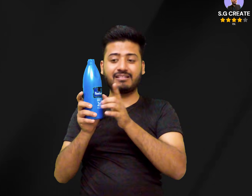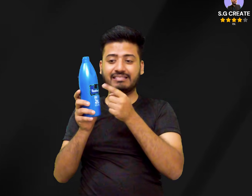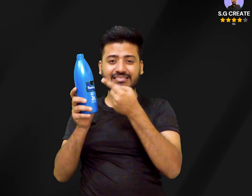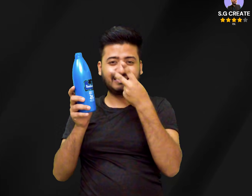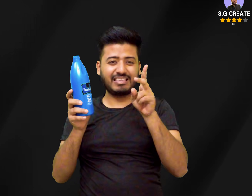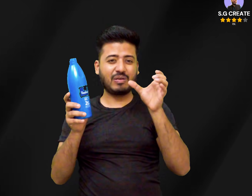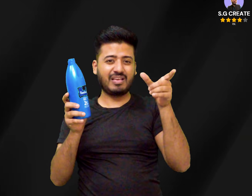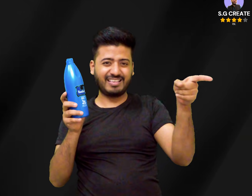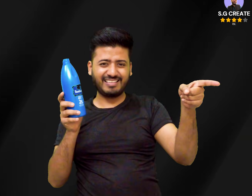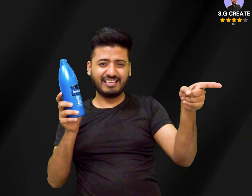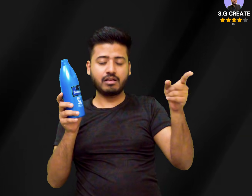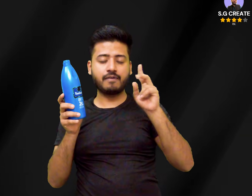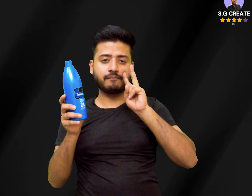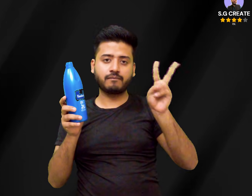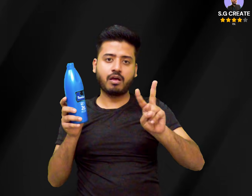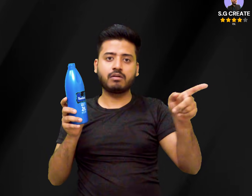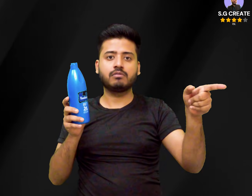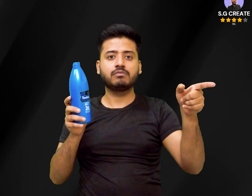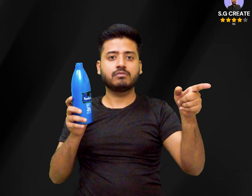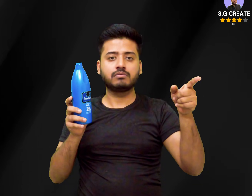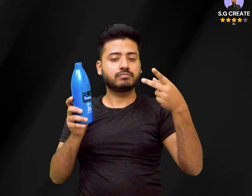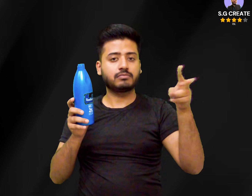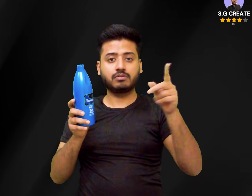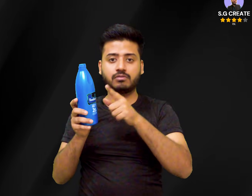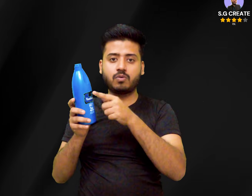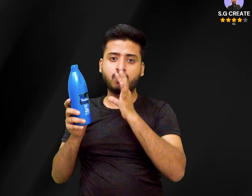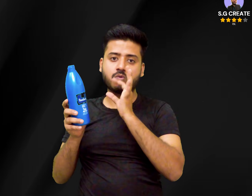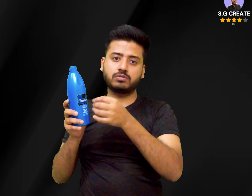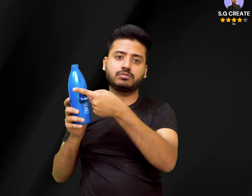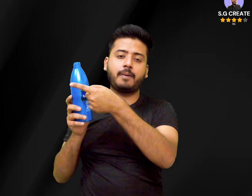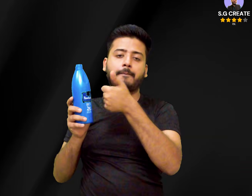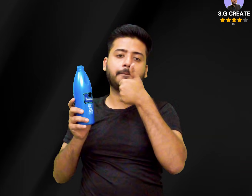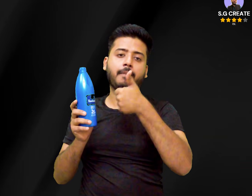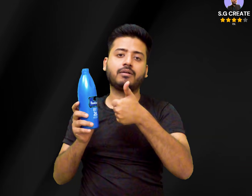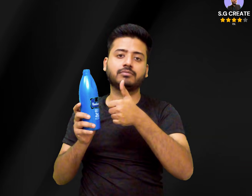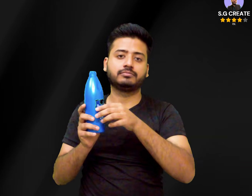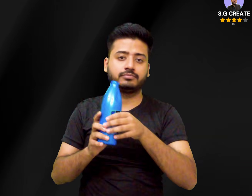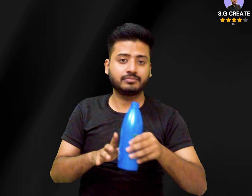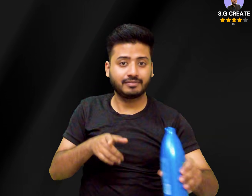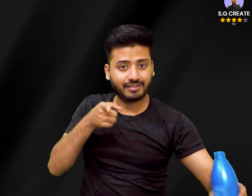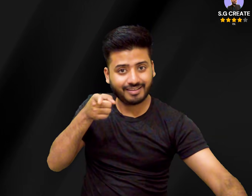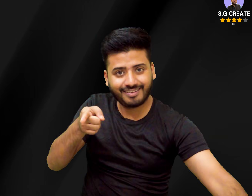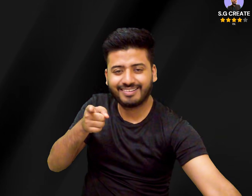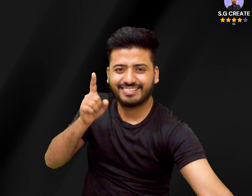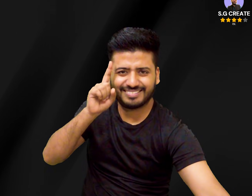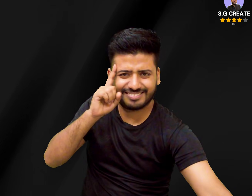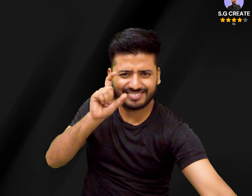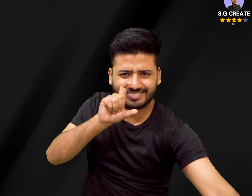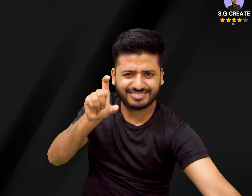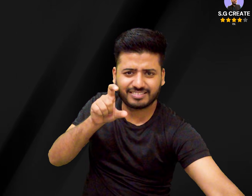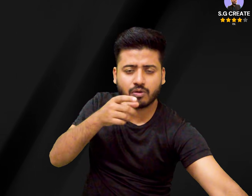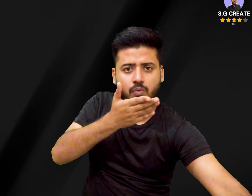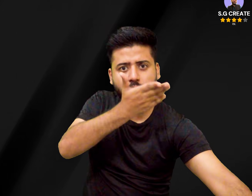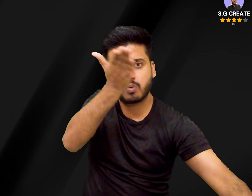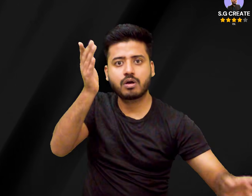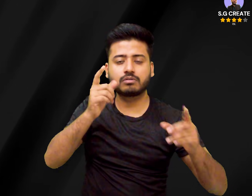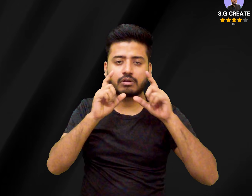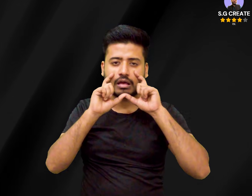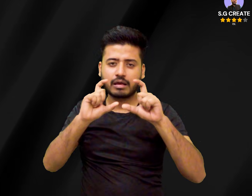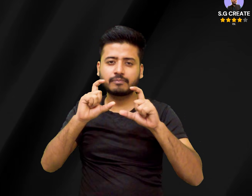a low temperature and give off a burnt or artificial smell. The water test: add 2 tablespoons of coconut oil to a glass of